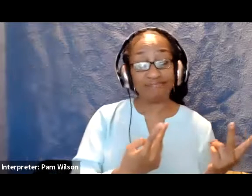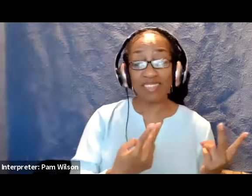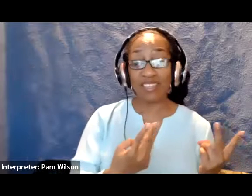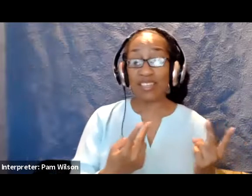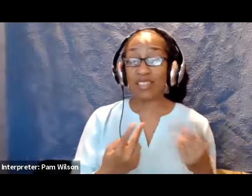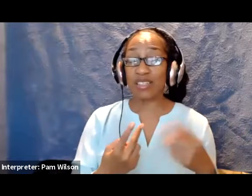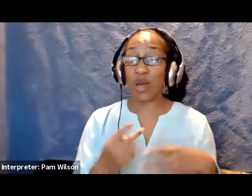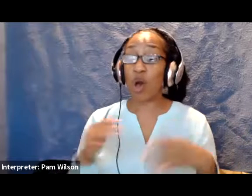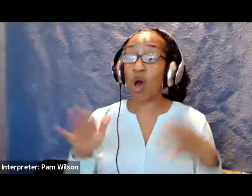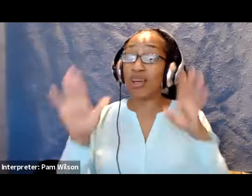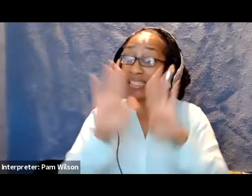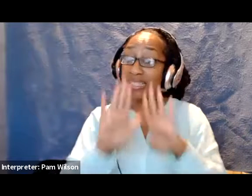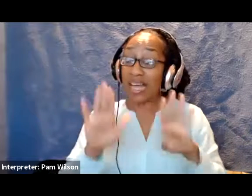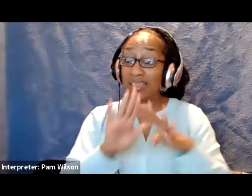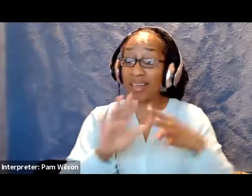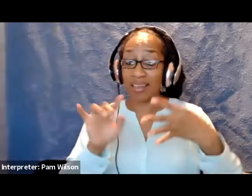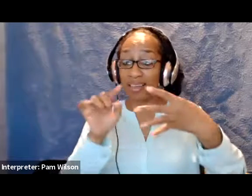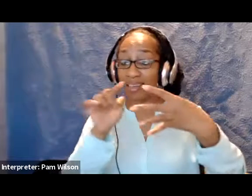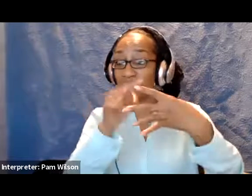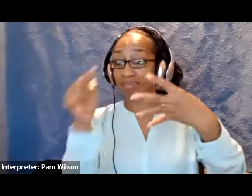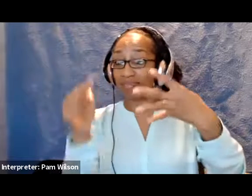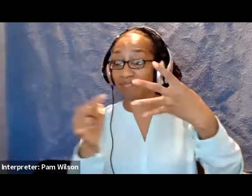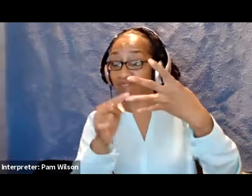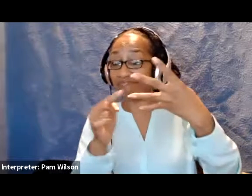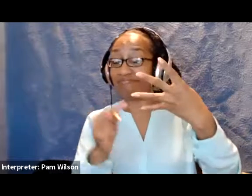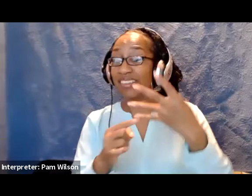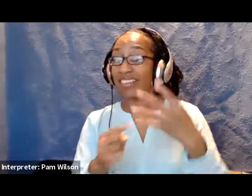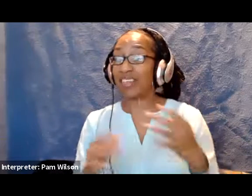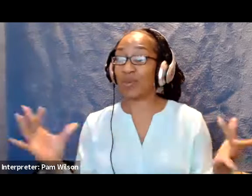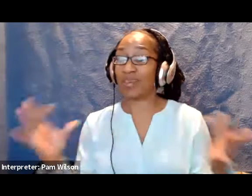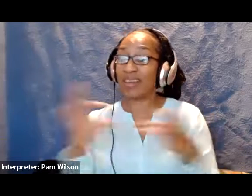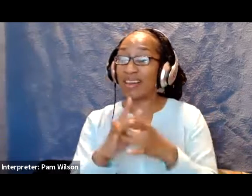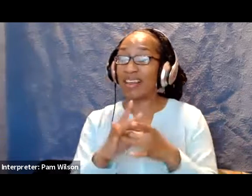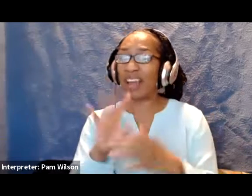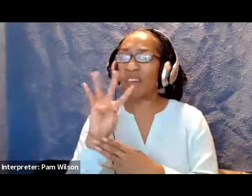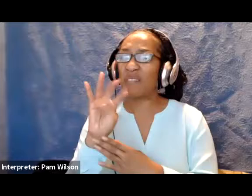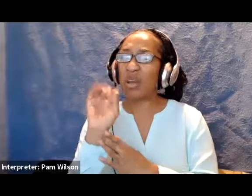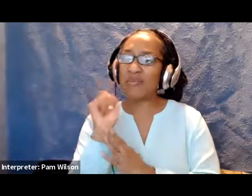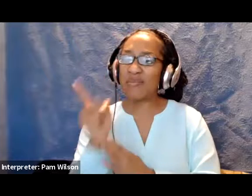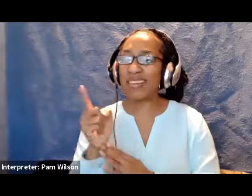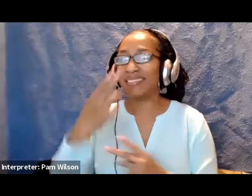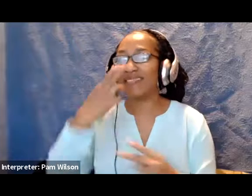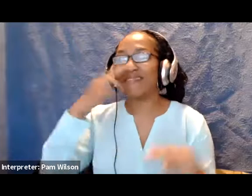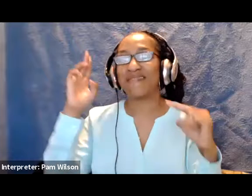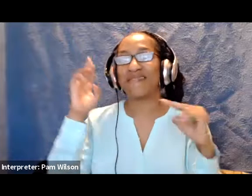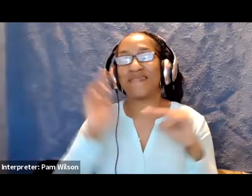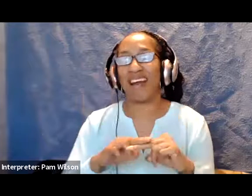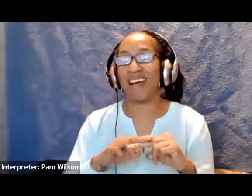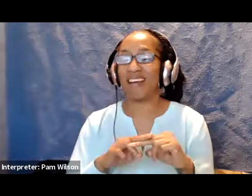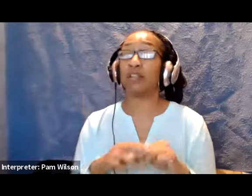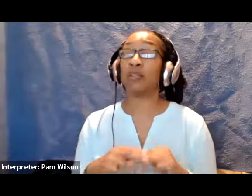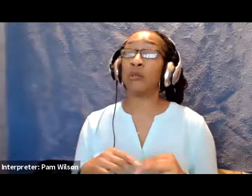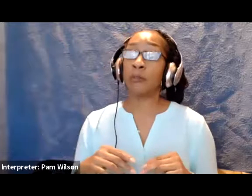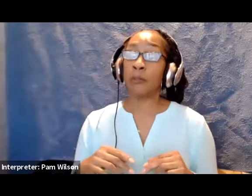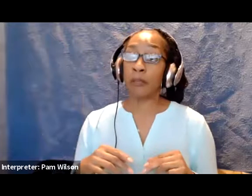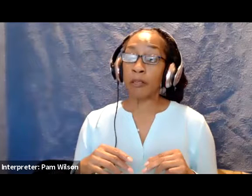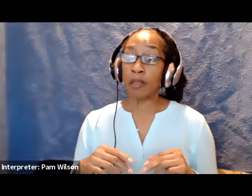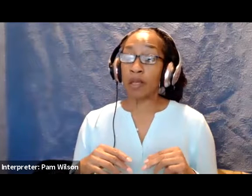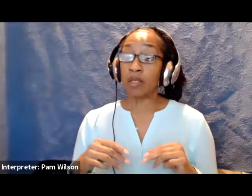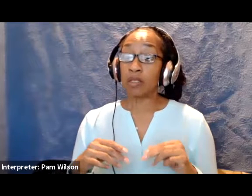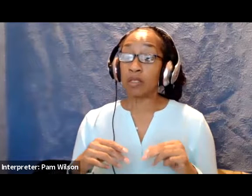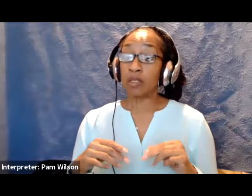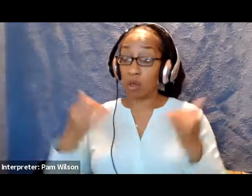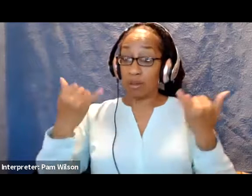and we just do a 40-minute webinar for fun. Okay, so we're going to talk a little bit. The focus of